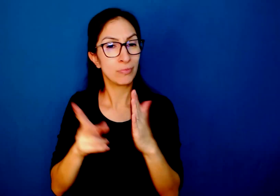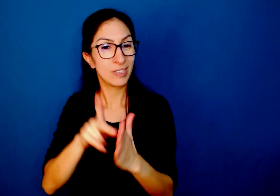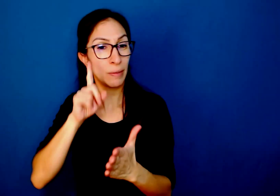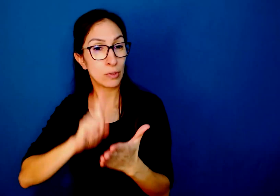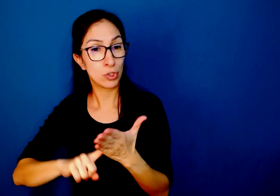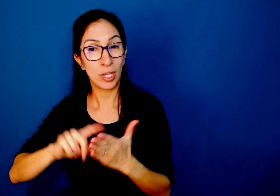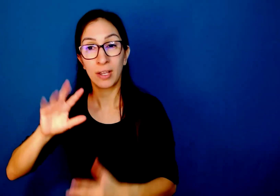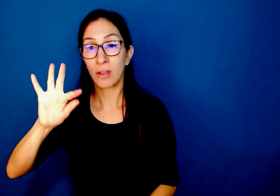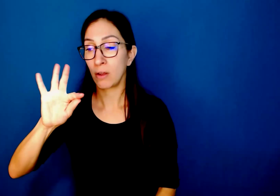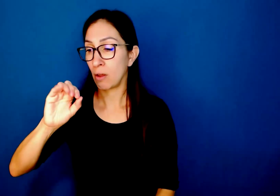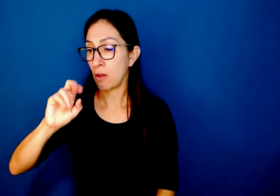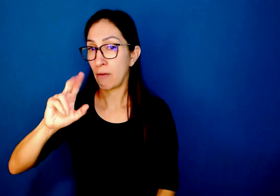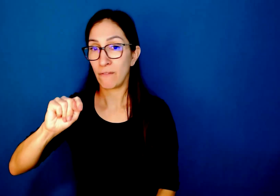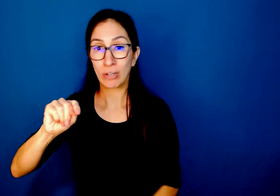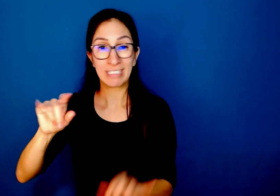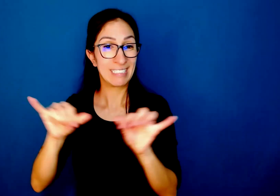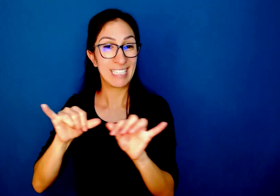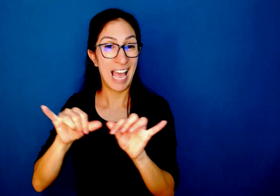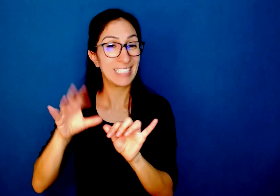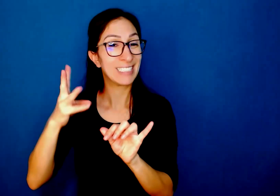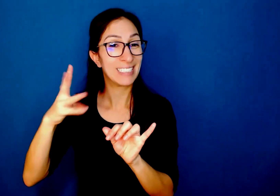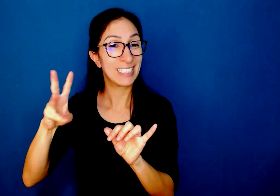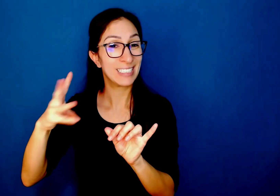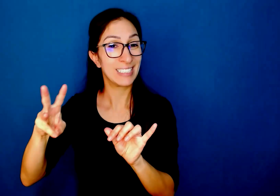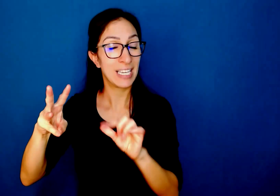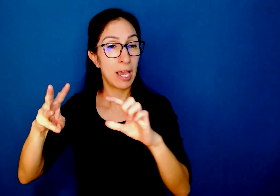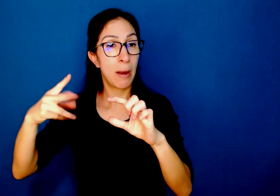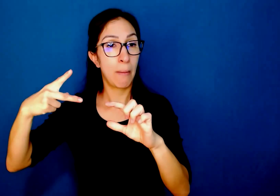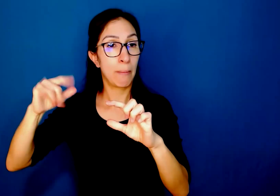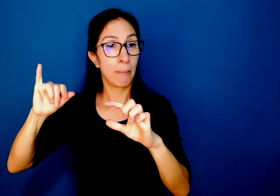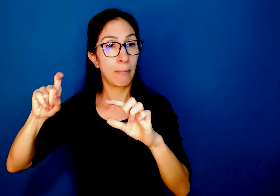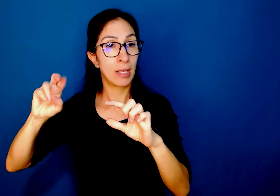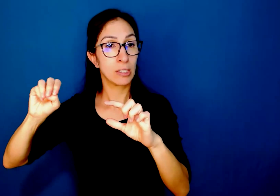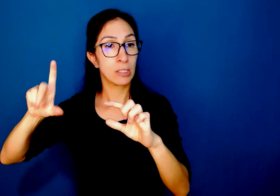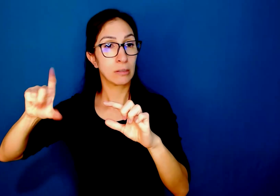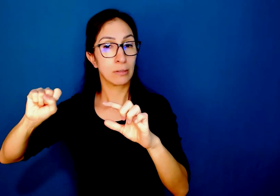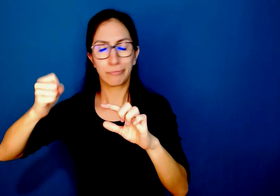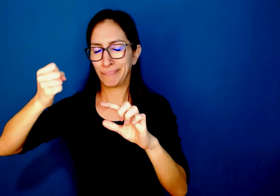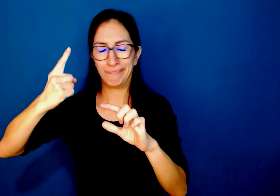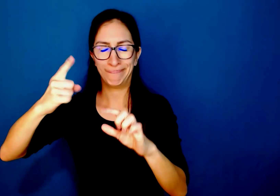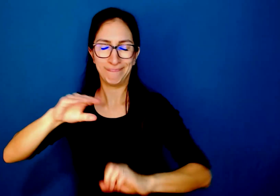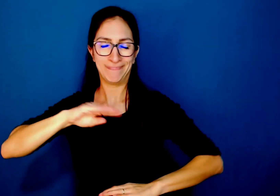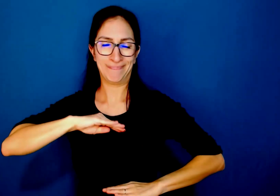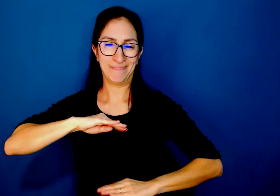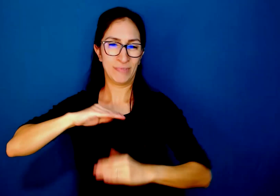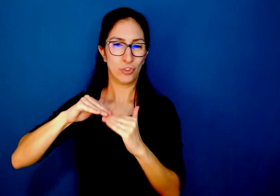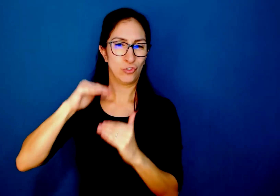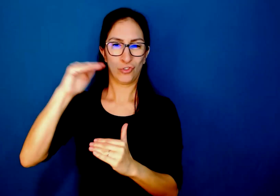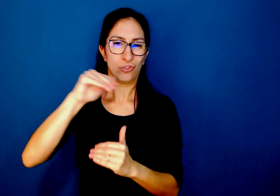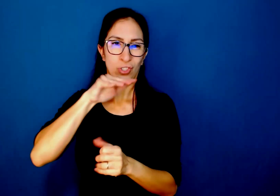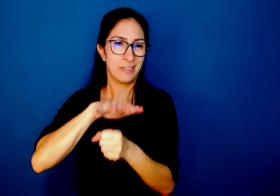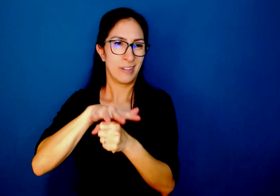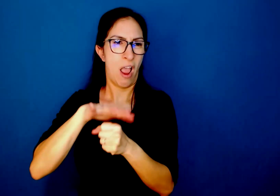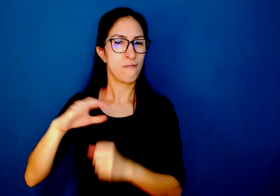at 16 pixels, which is not going to be large enough. So I would want to go even a